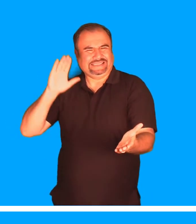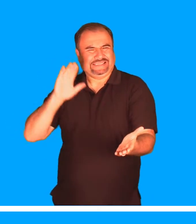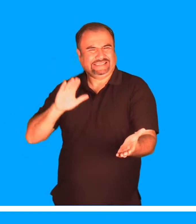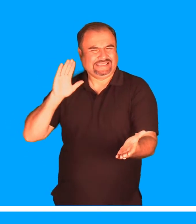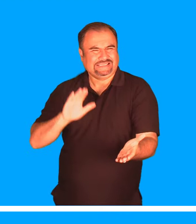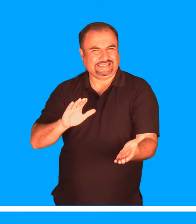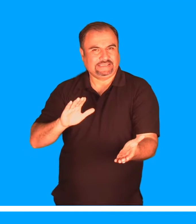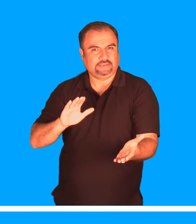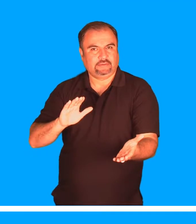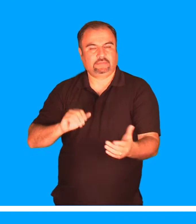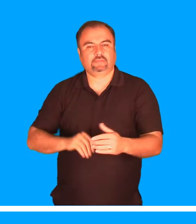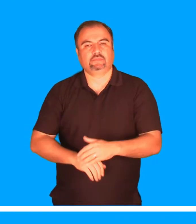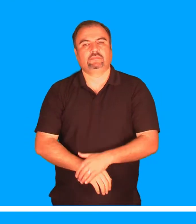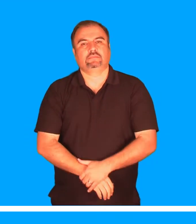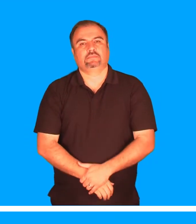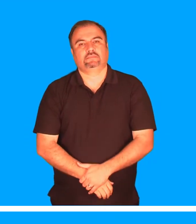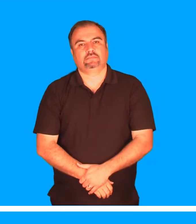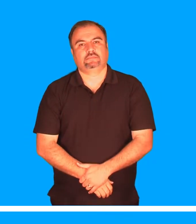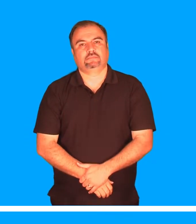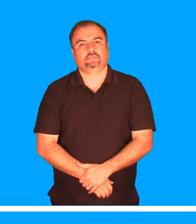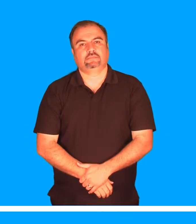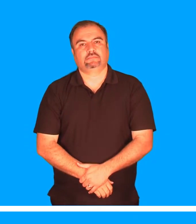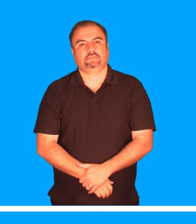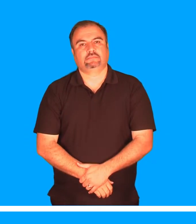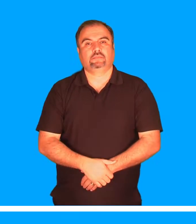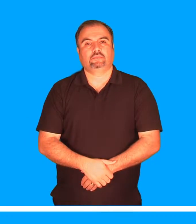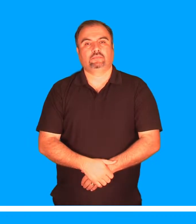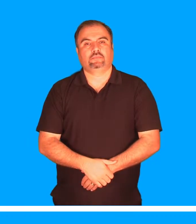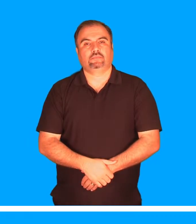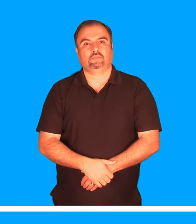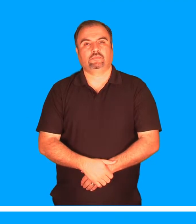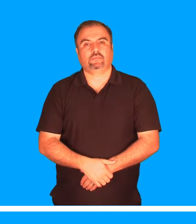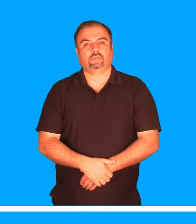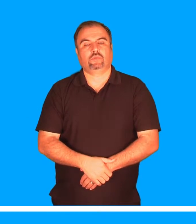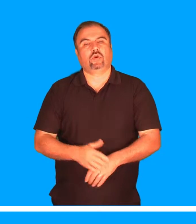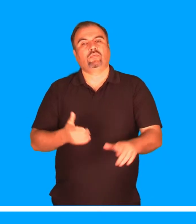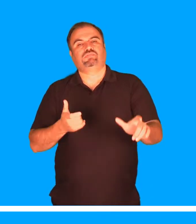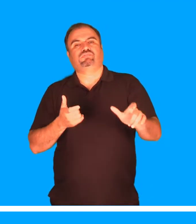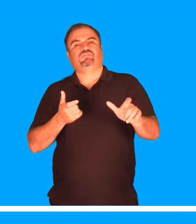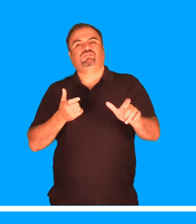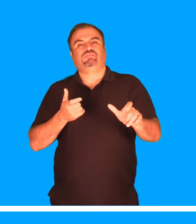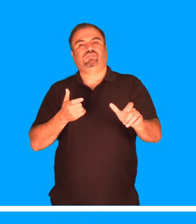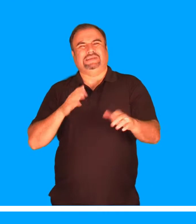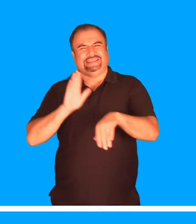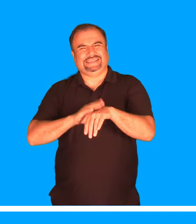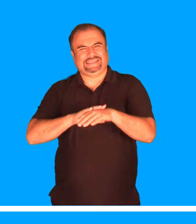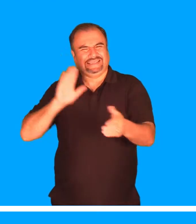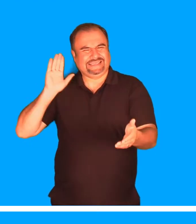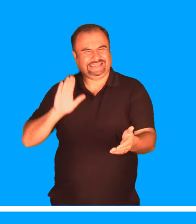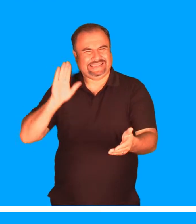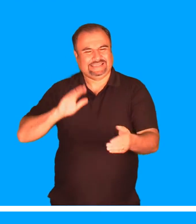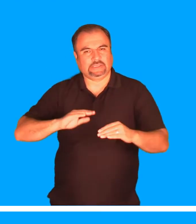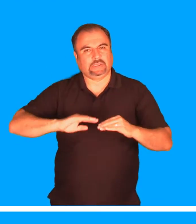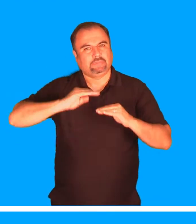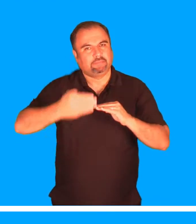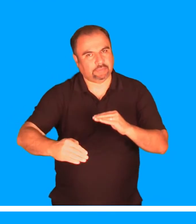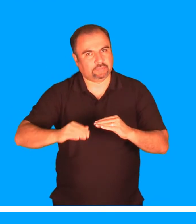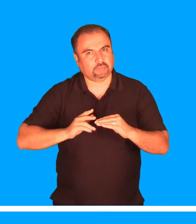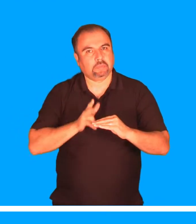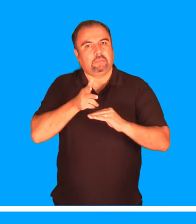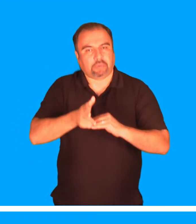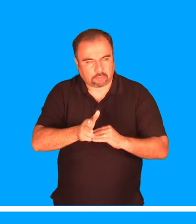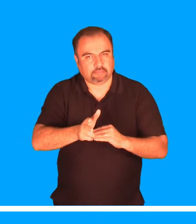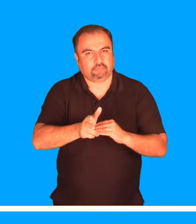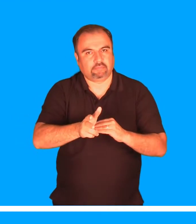Speed humps remind us to slow down. This speed hump helps slow cars